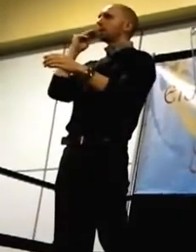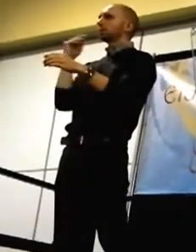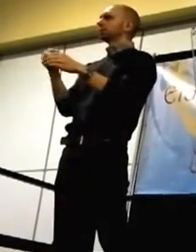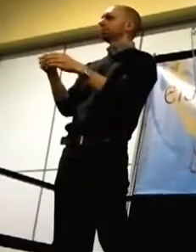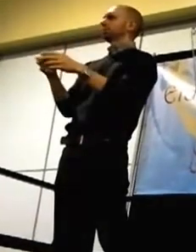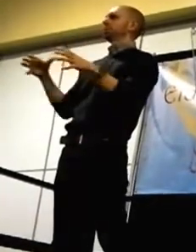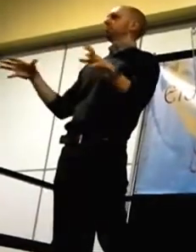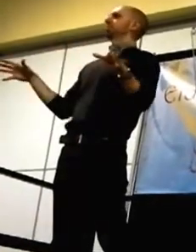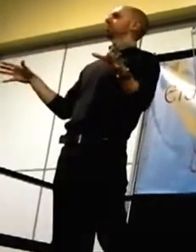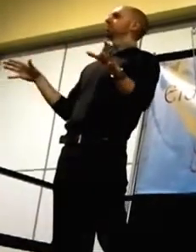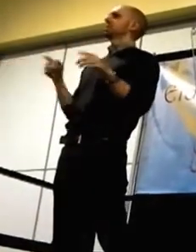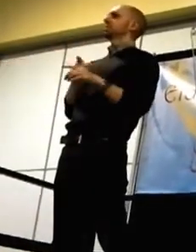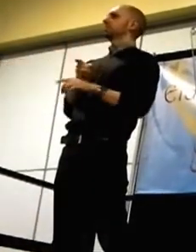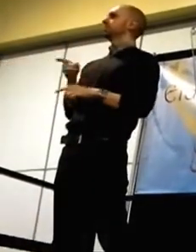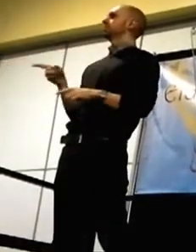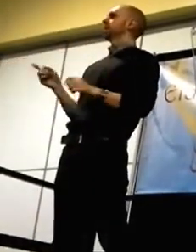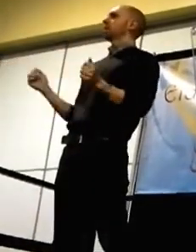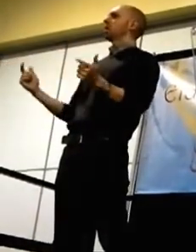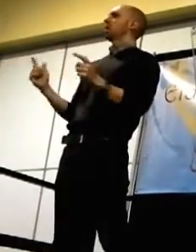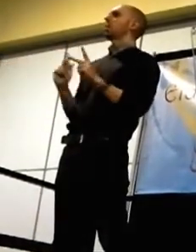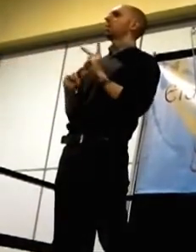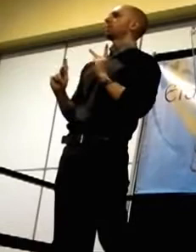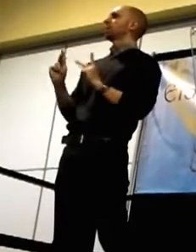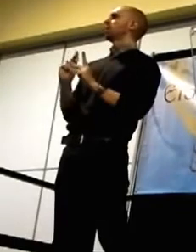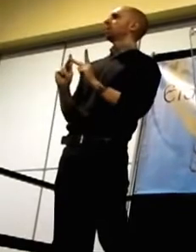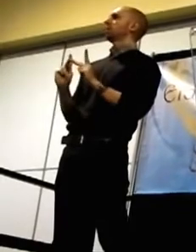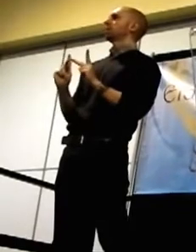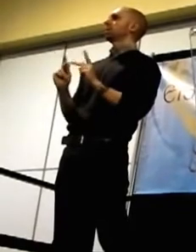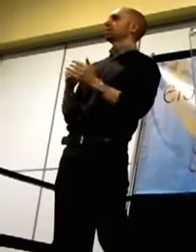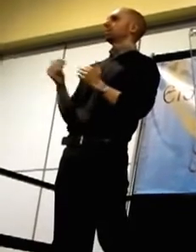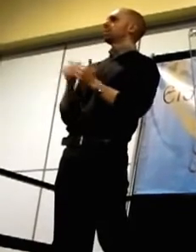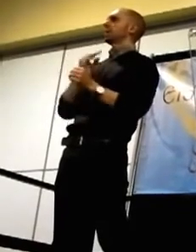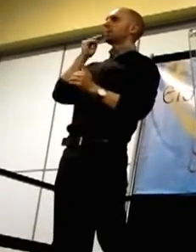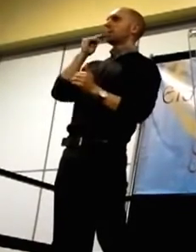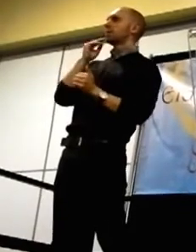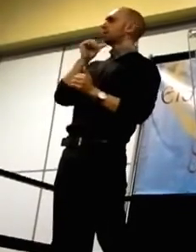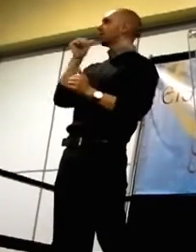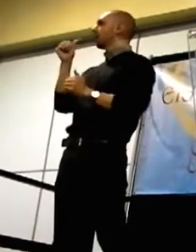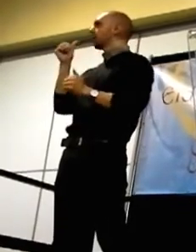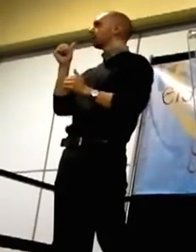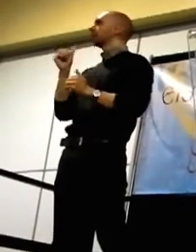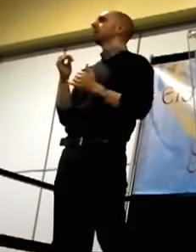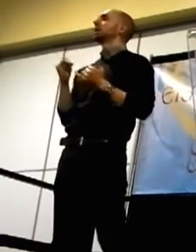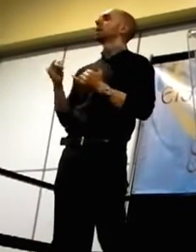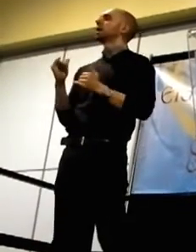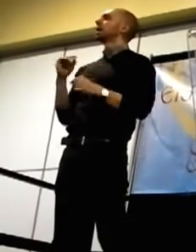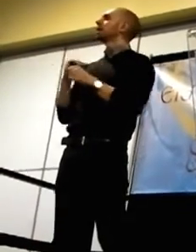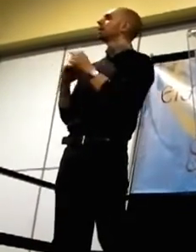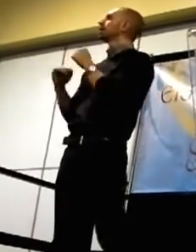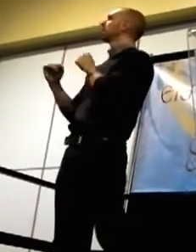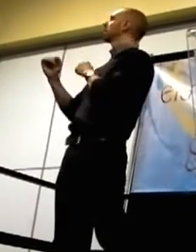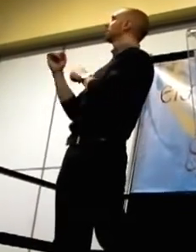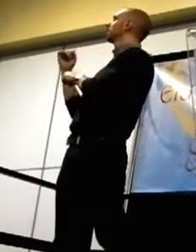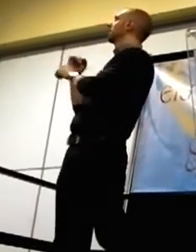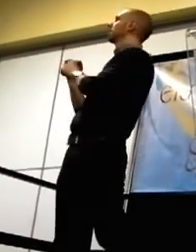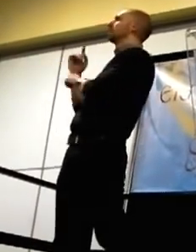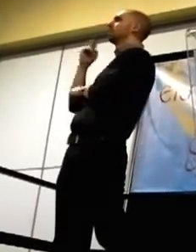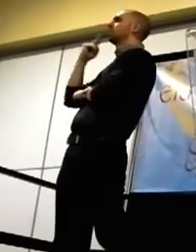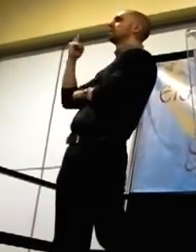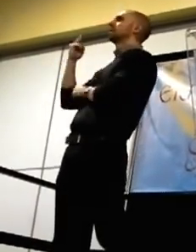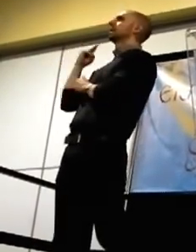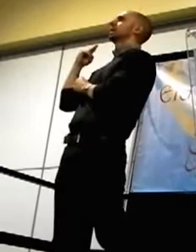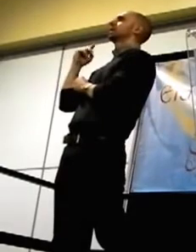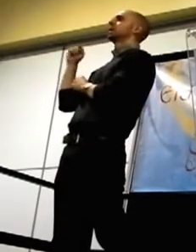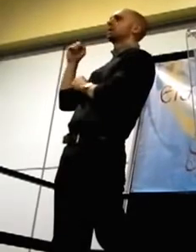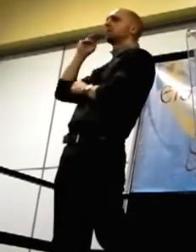And if we look throughout history, we see Muslims have been suffering because of this bloodshed in